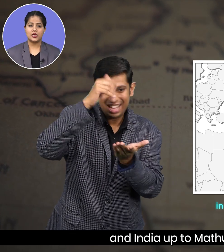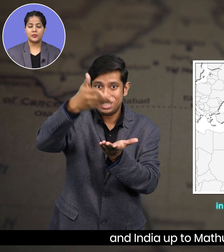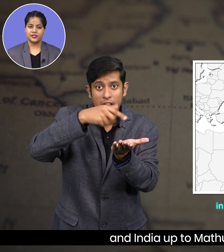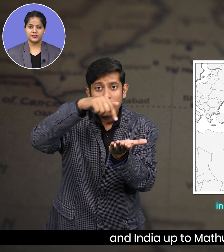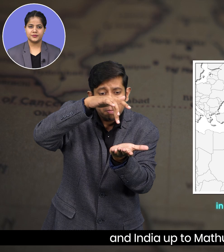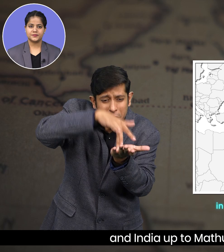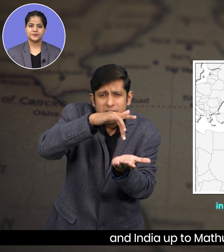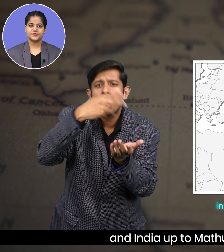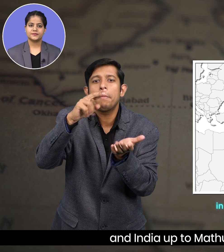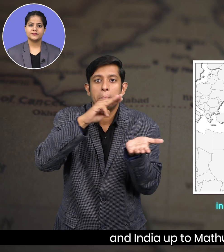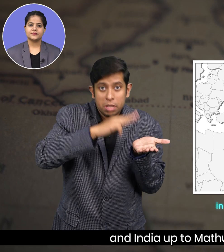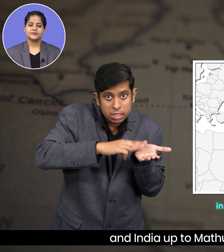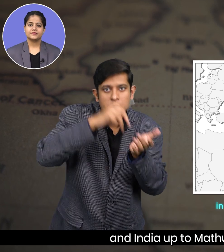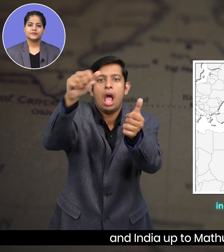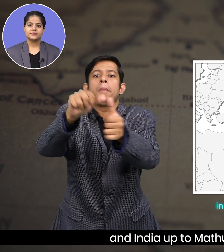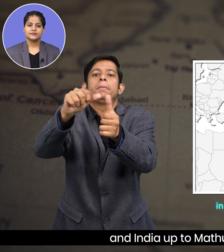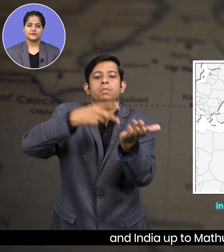and Allahabad.